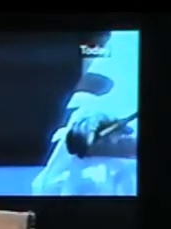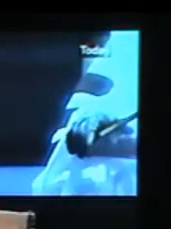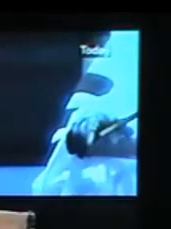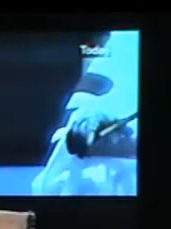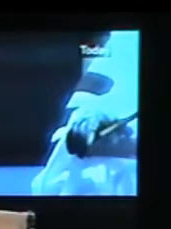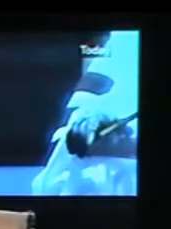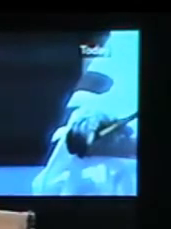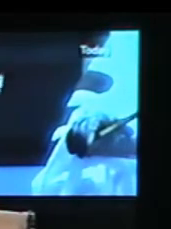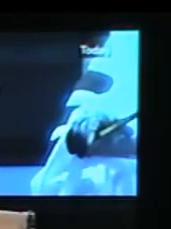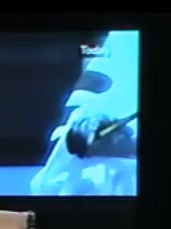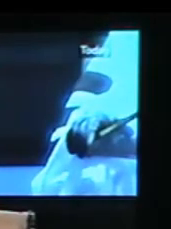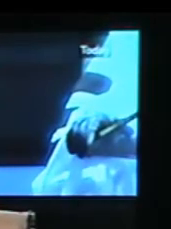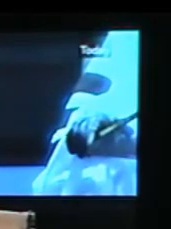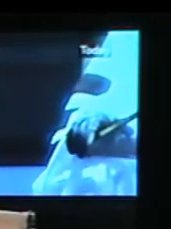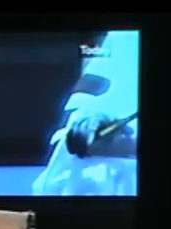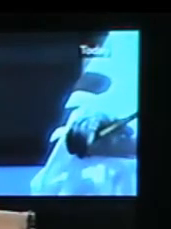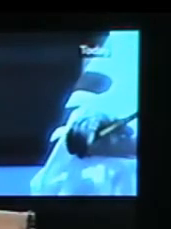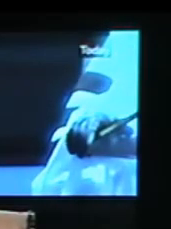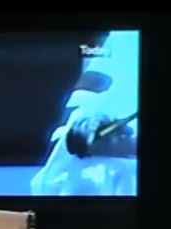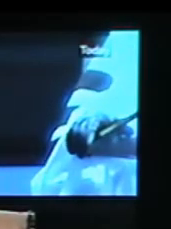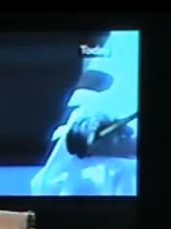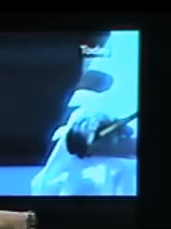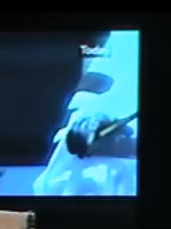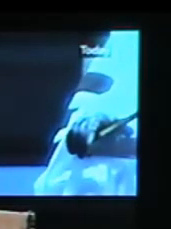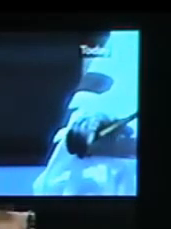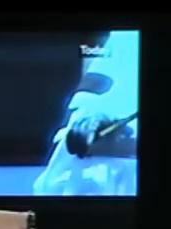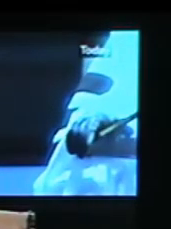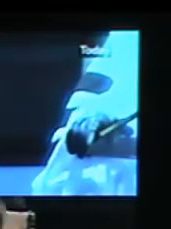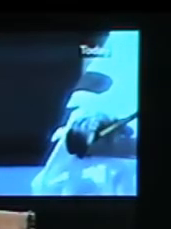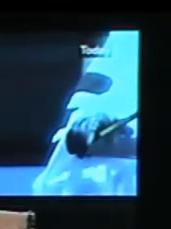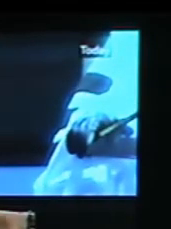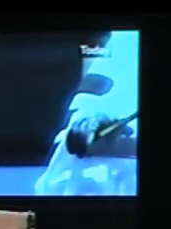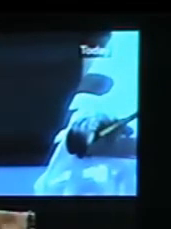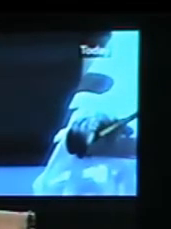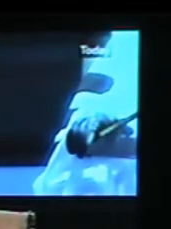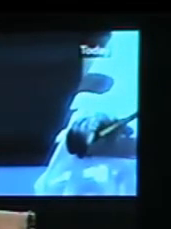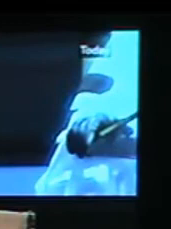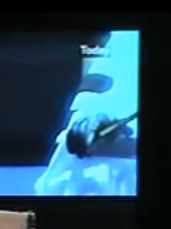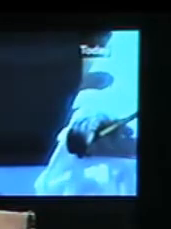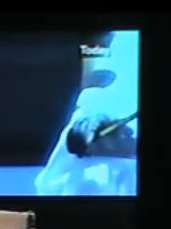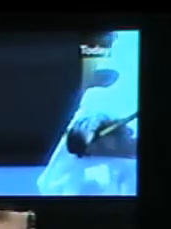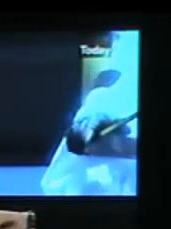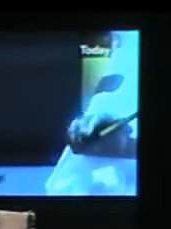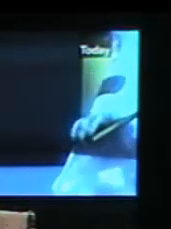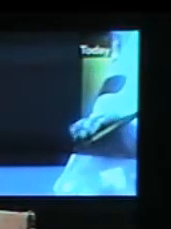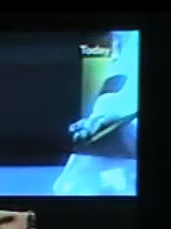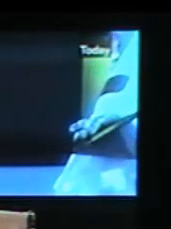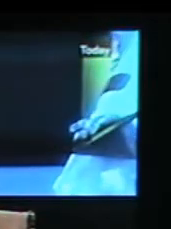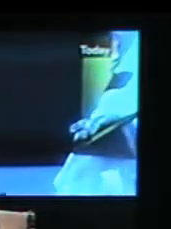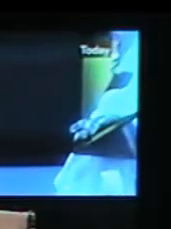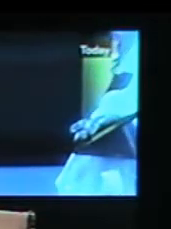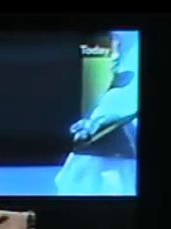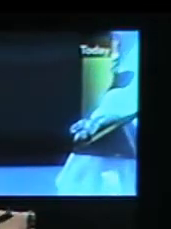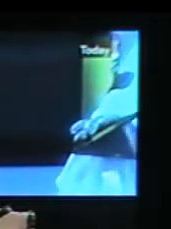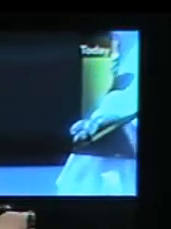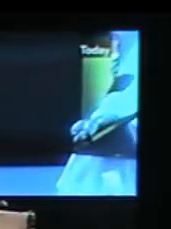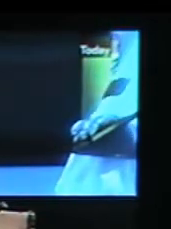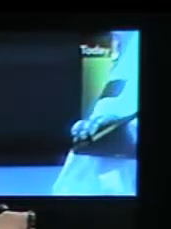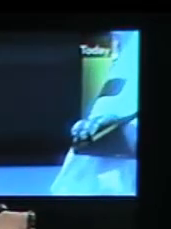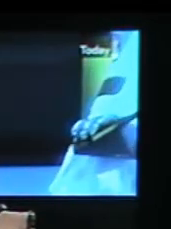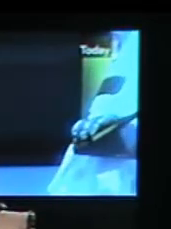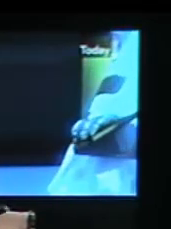children, grandchildren and all, that until these people paid for what they